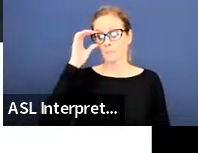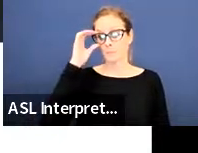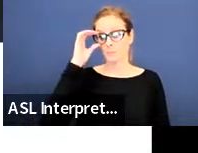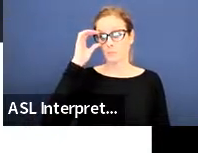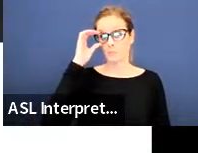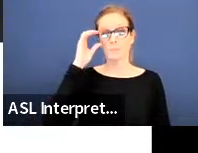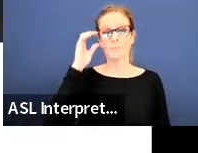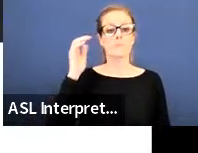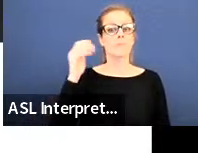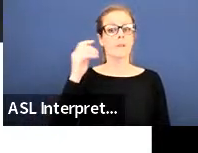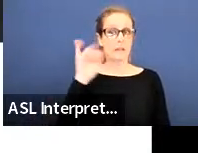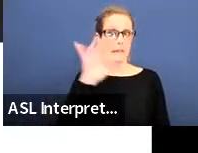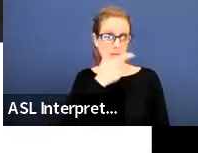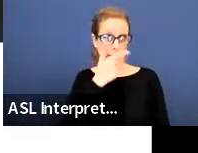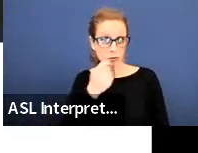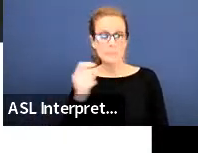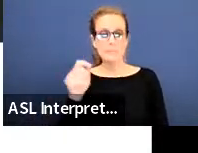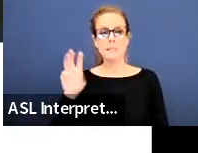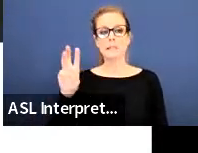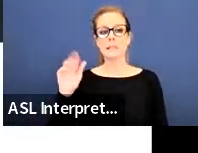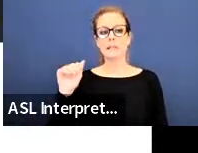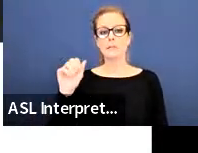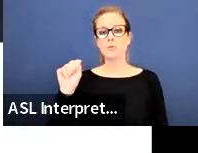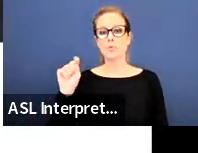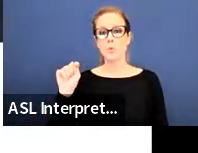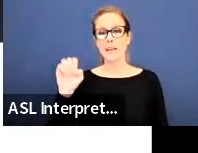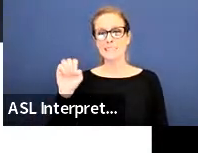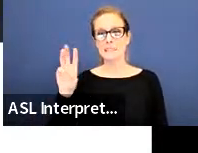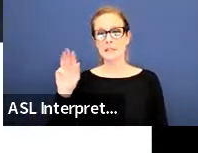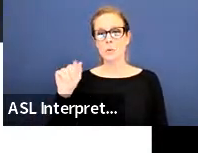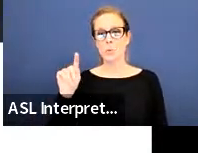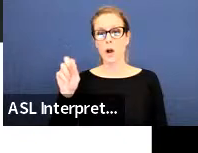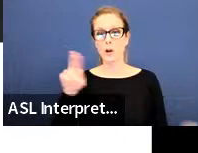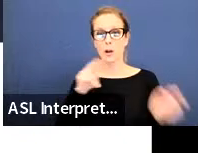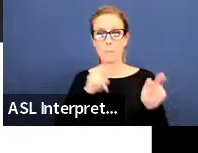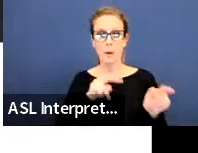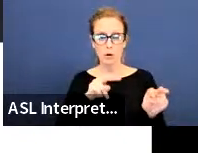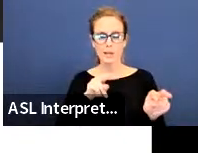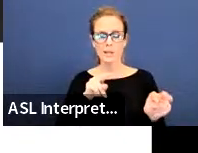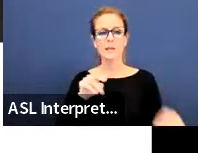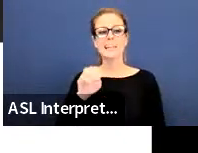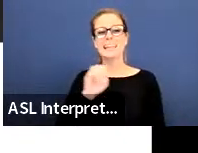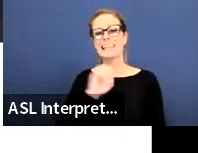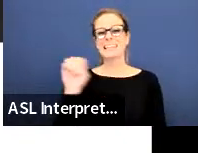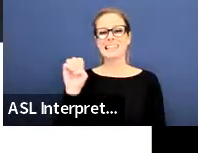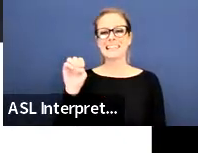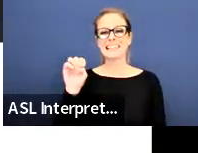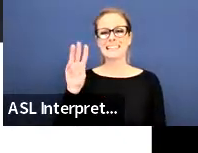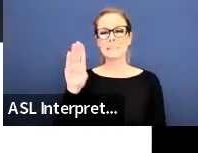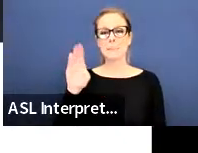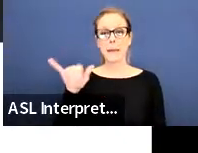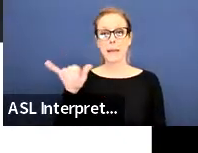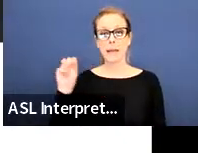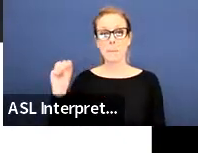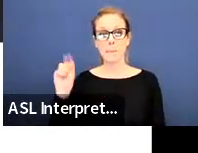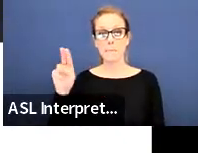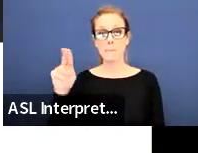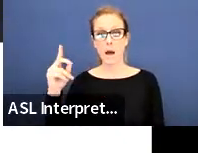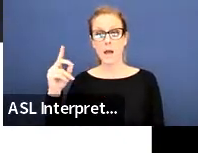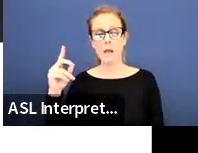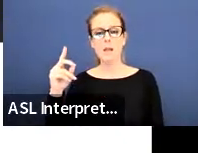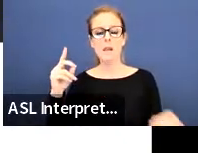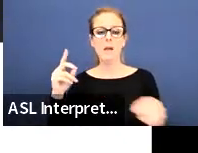For those of you interested in wastewater monitoring, the East Bay Mud wastewater influent is sampled for